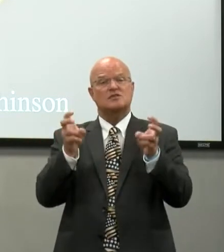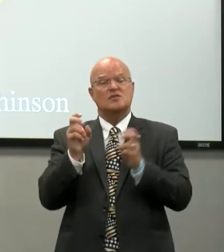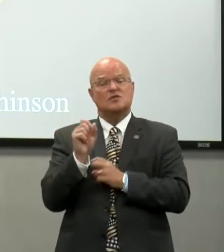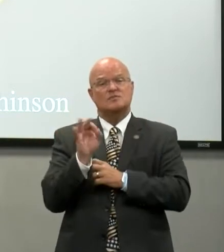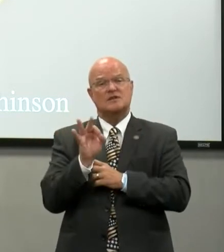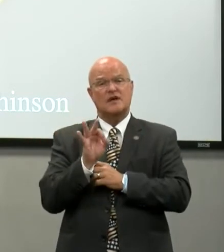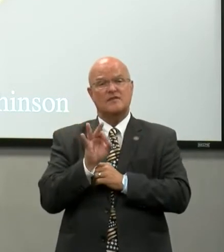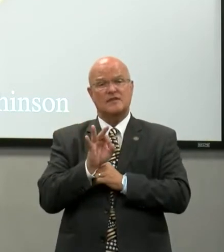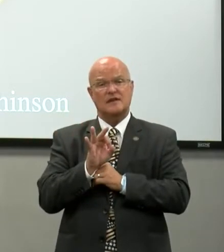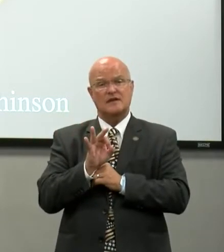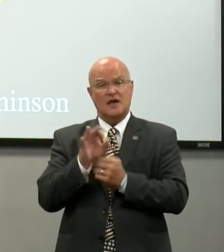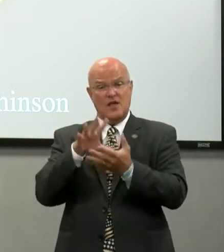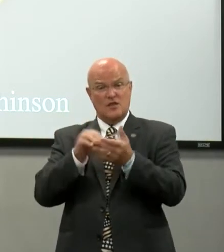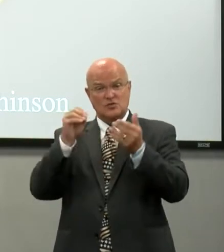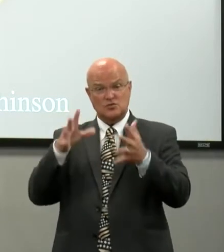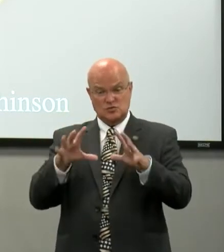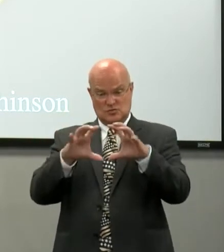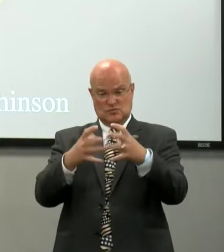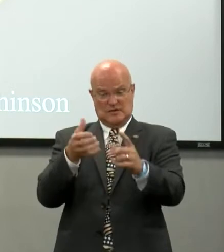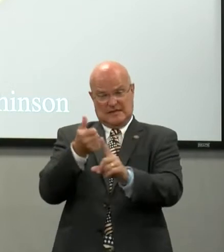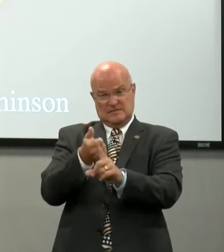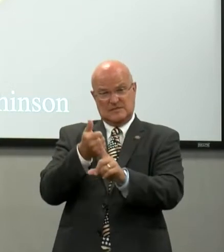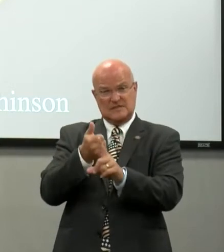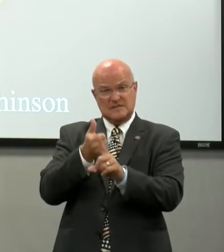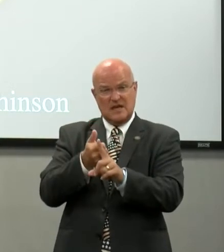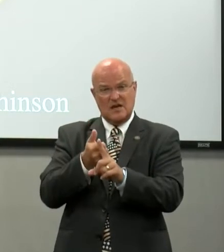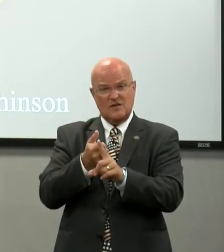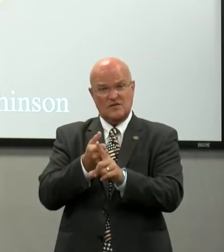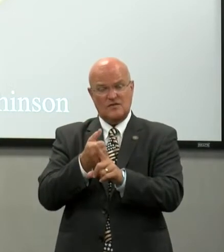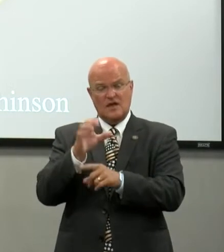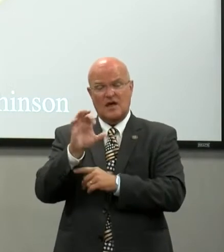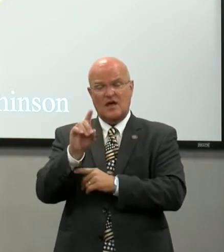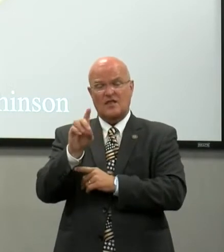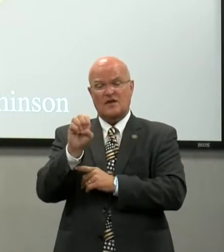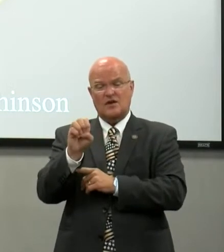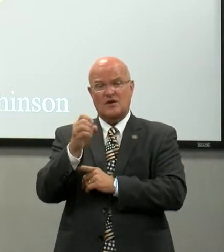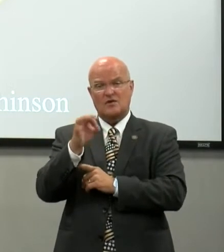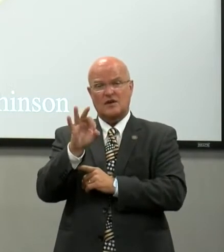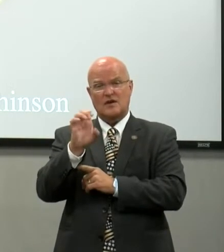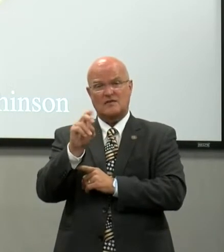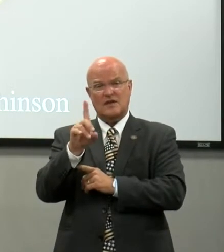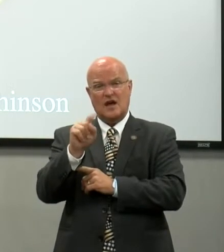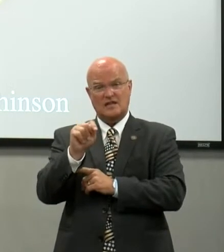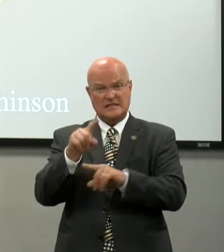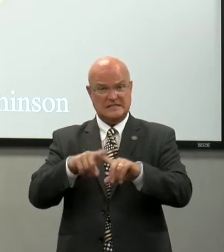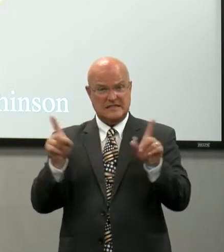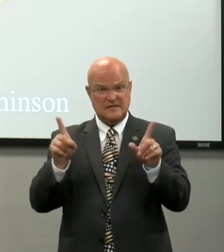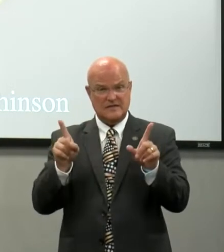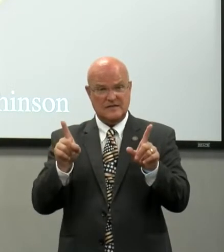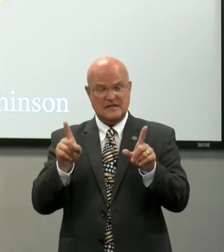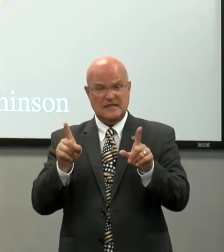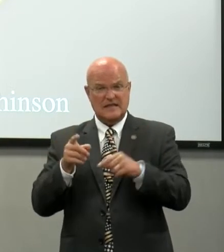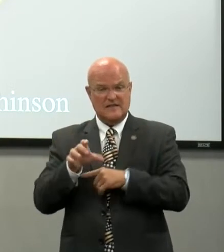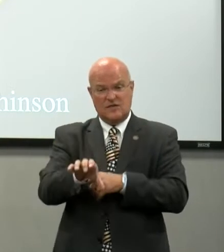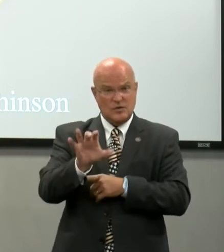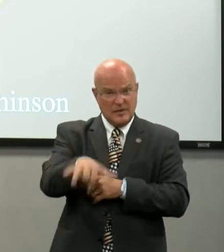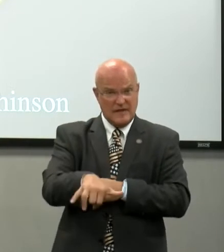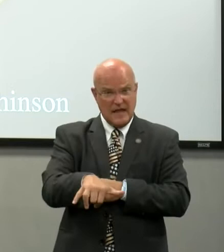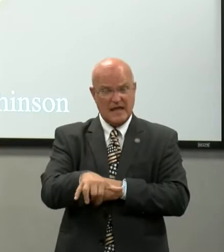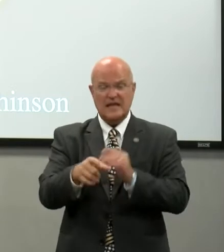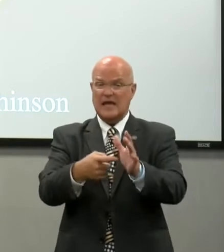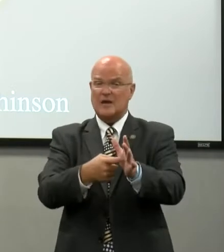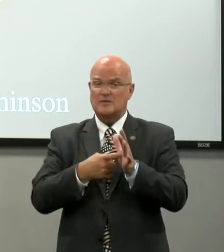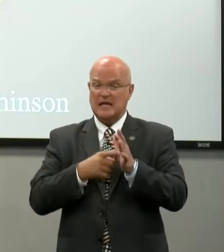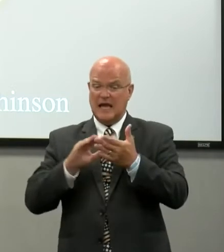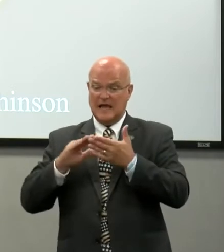of the student bodies, the code of conduct makes a difference, the enforcement of that, and it's going to